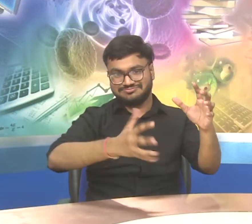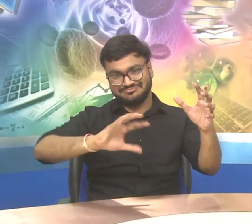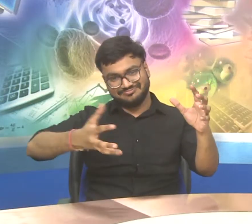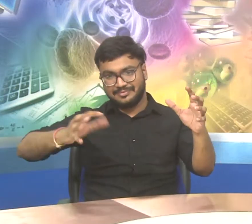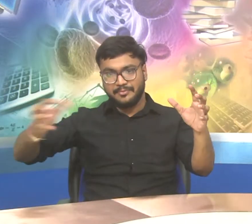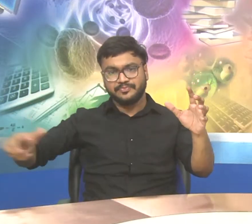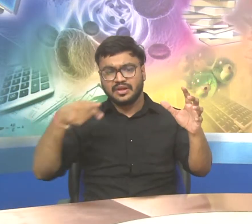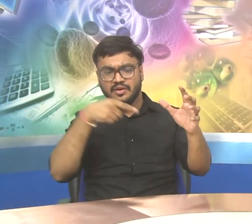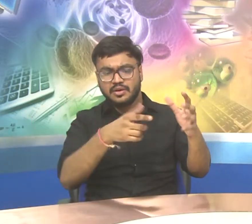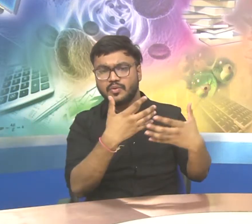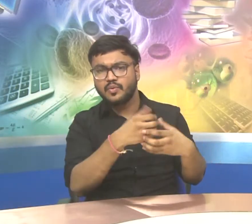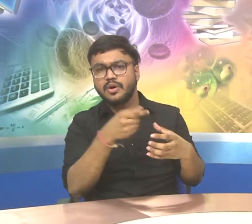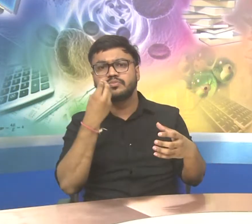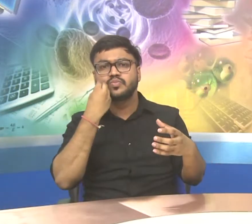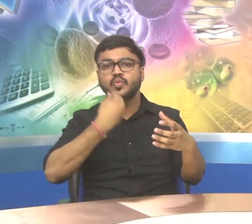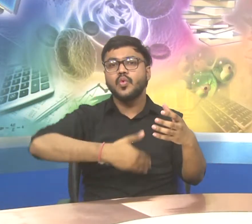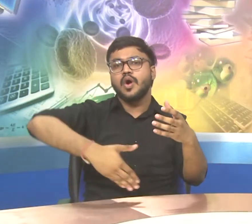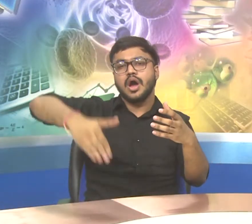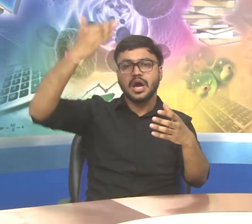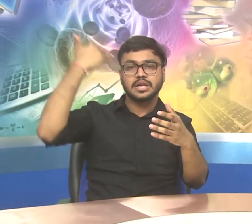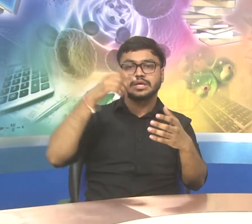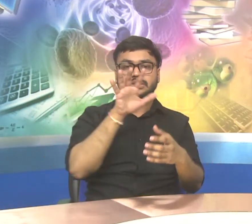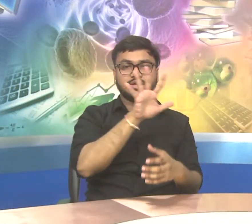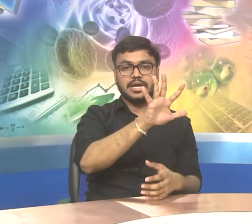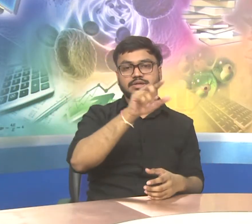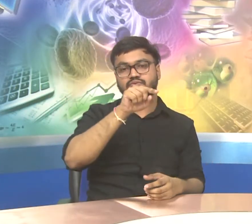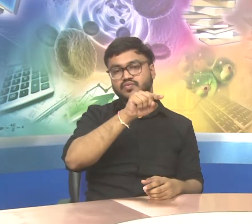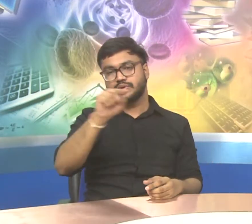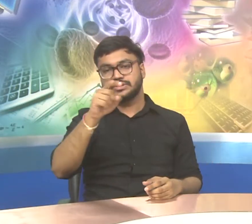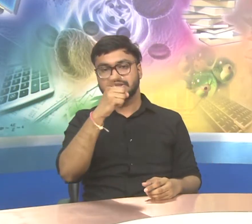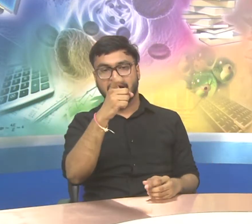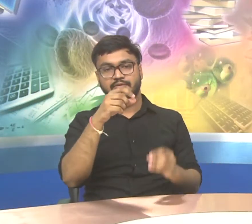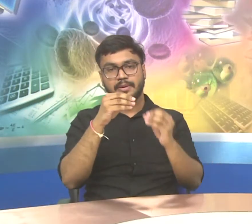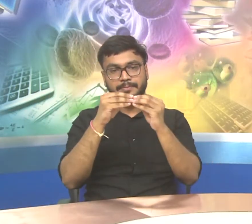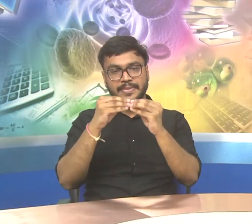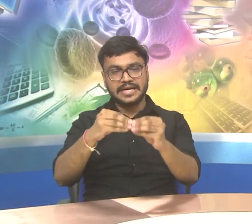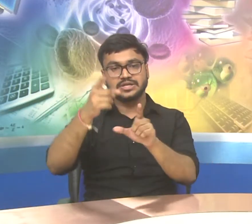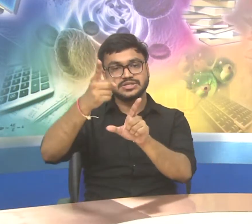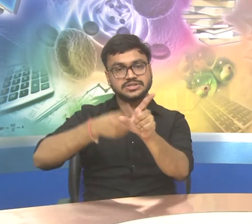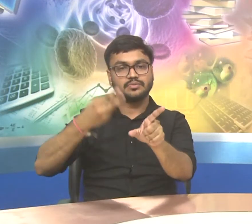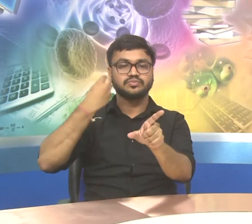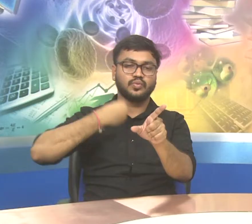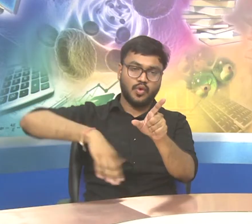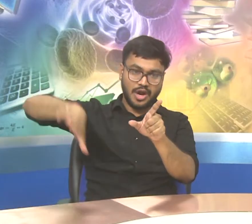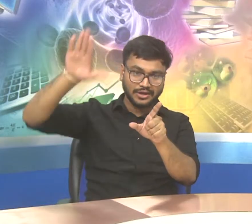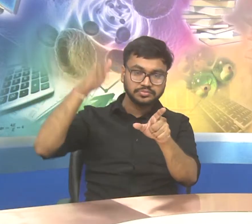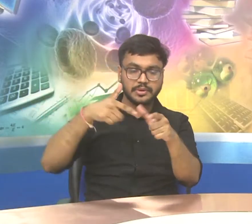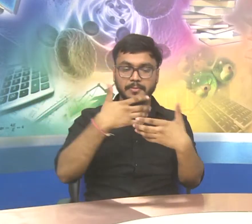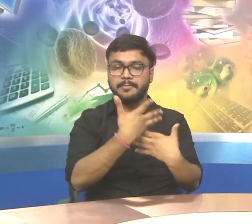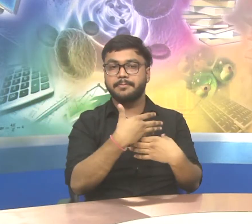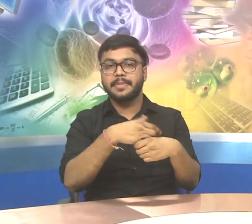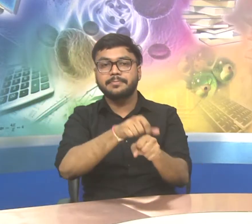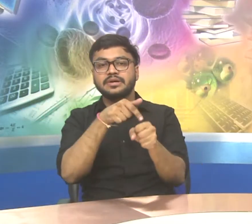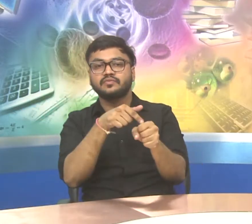So our solar system was also formed later around 5 to 7 billion years ago.